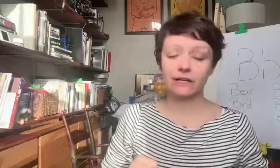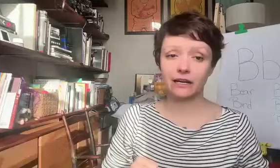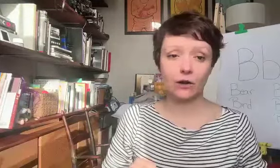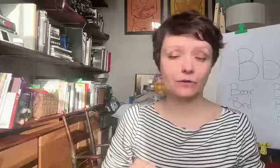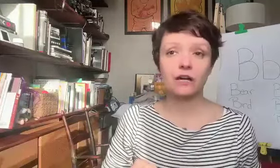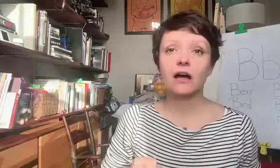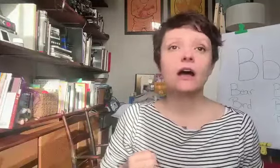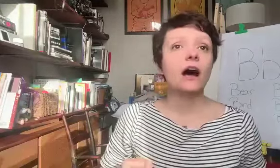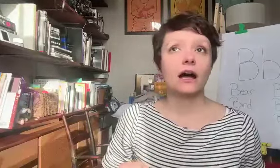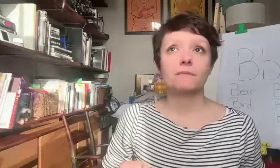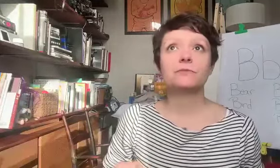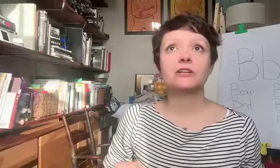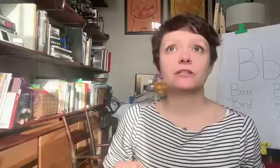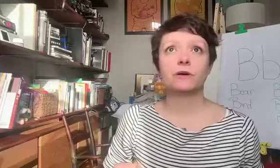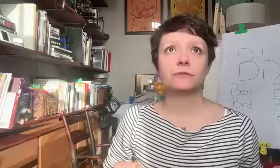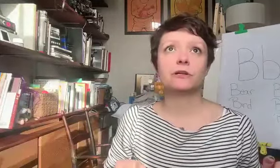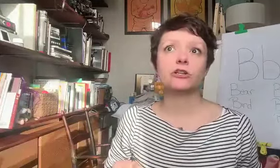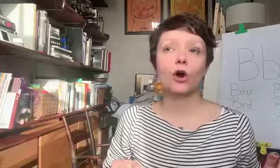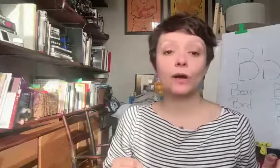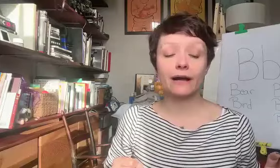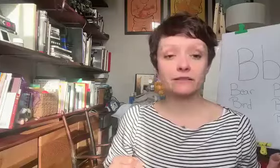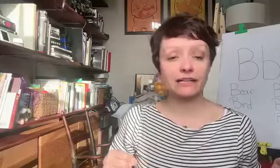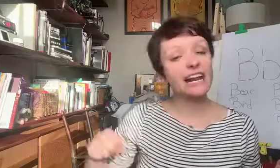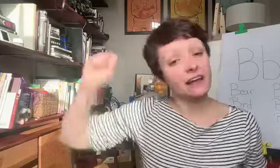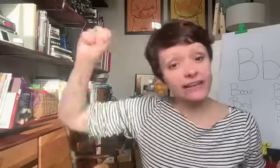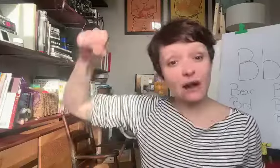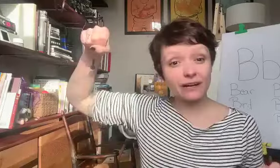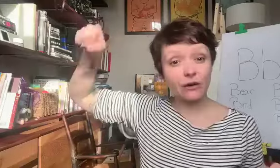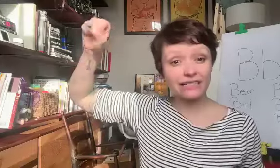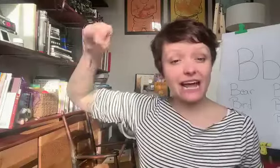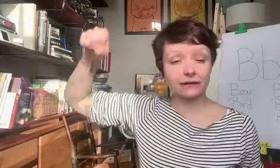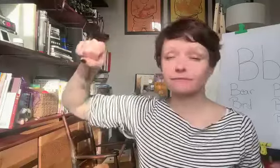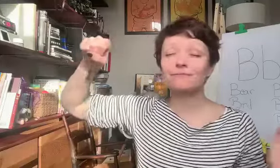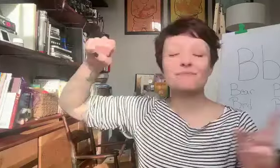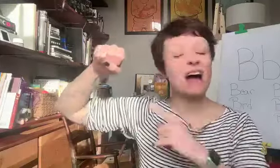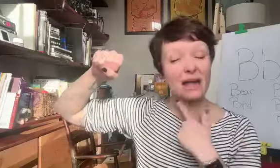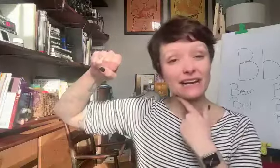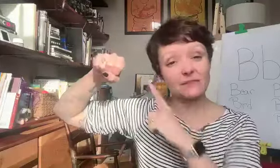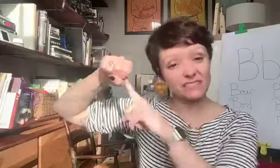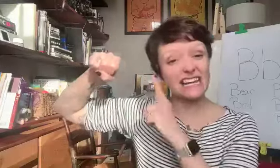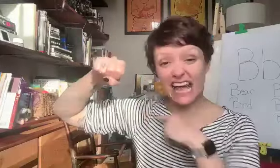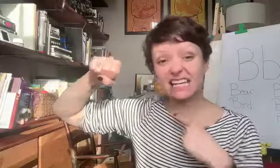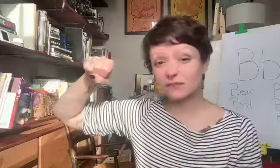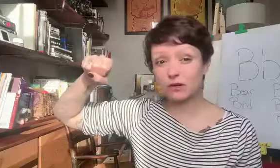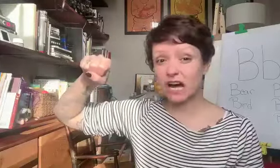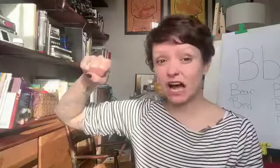It goes, Miss Rachel, Miss Rachel, Miss Rachel, are we going outside today? Yeah, we're gonna go outside. I might have to say yes a few